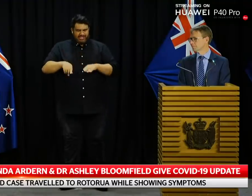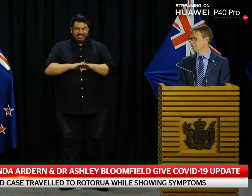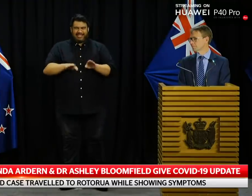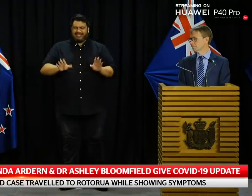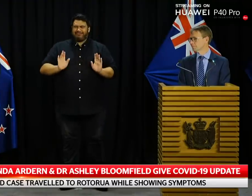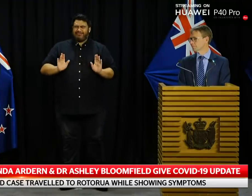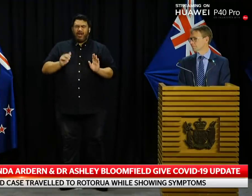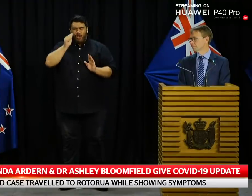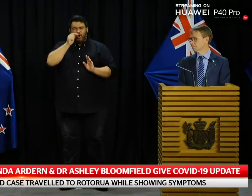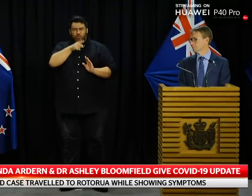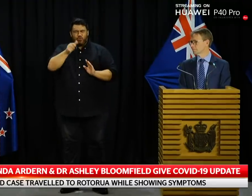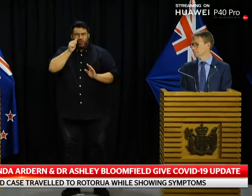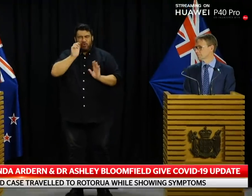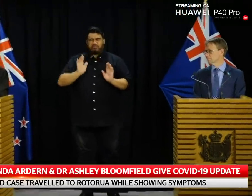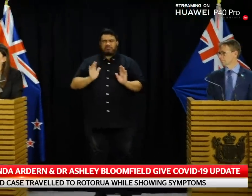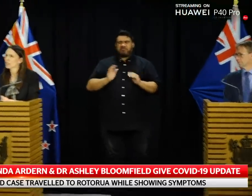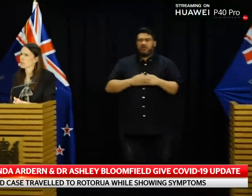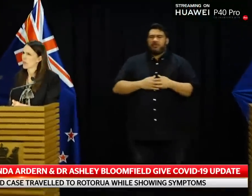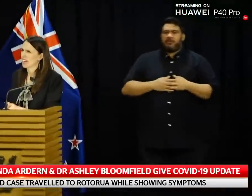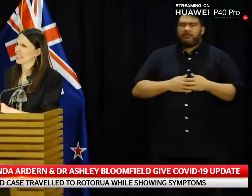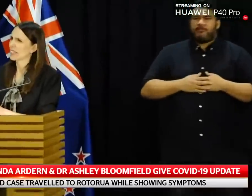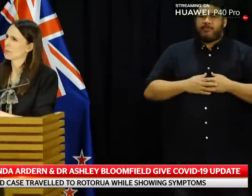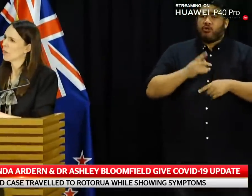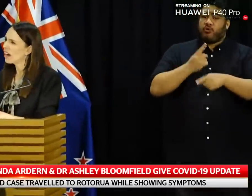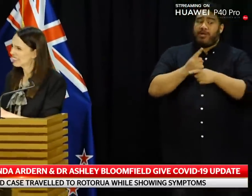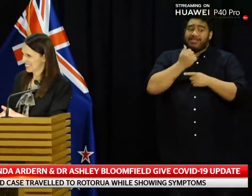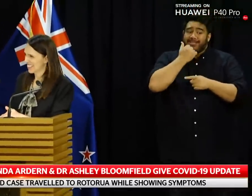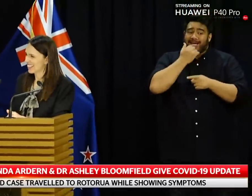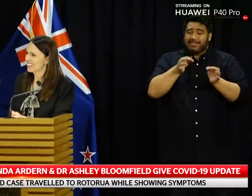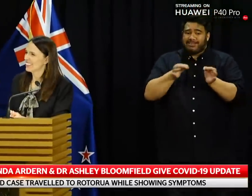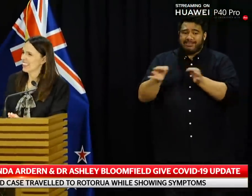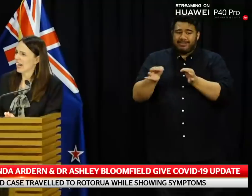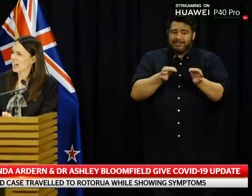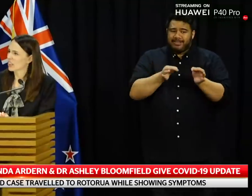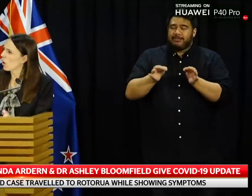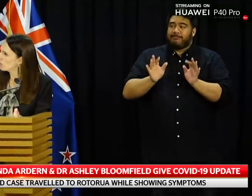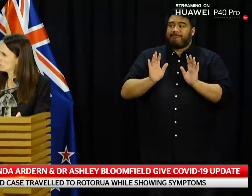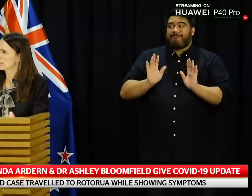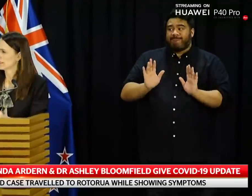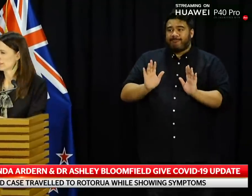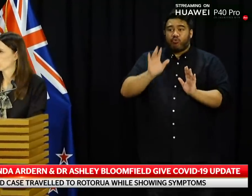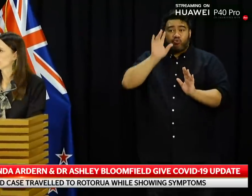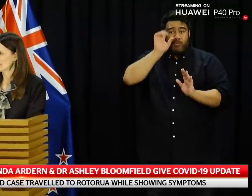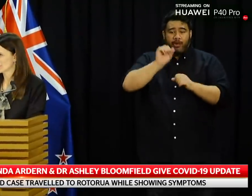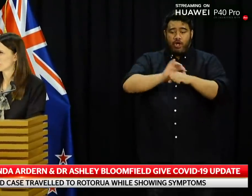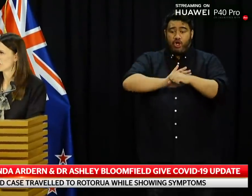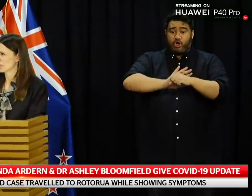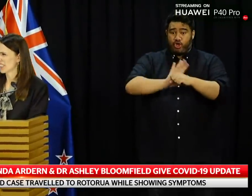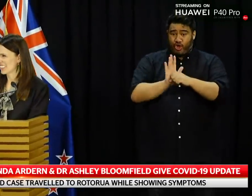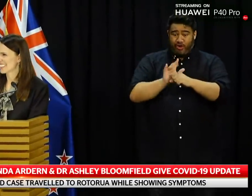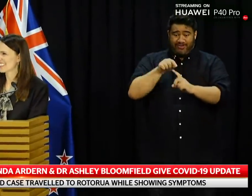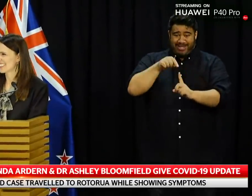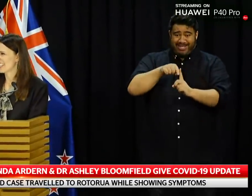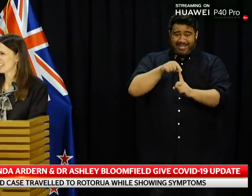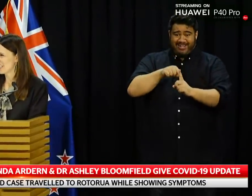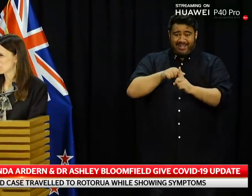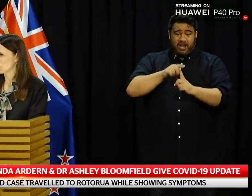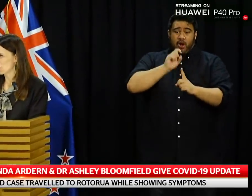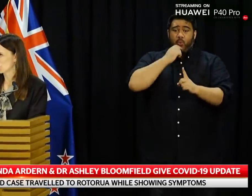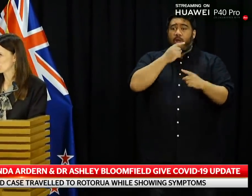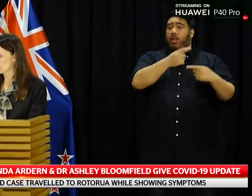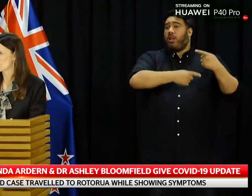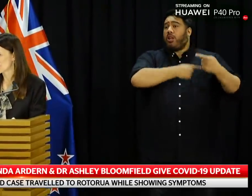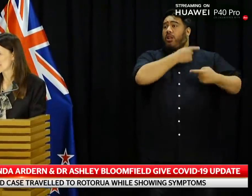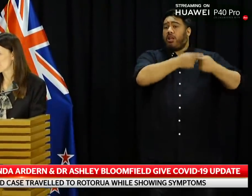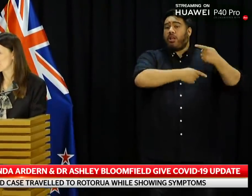of dates, though, one of the issues we have to keep in mind is that COVID will continue to exist in